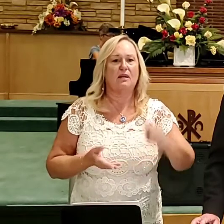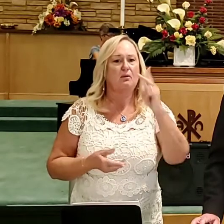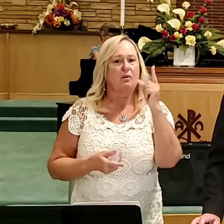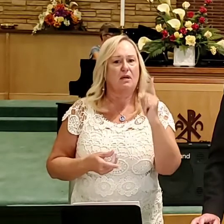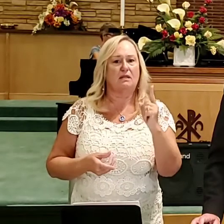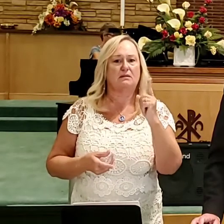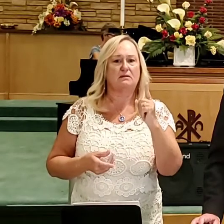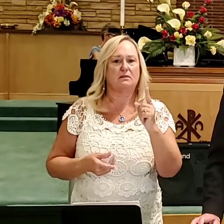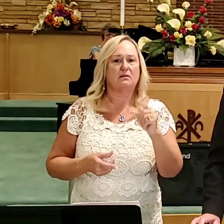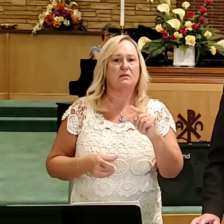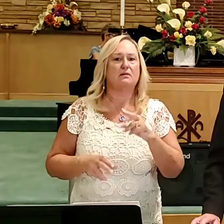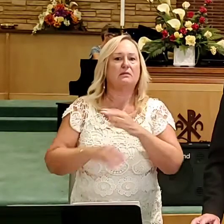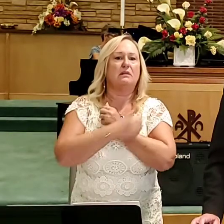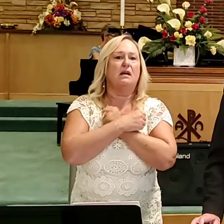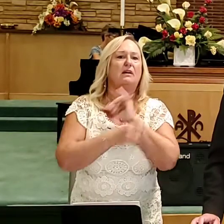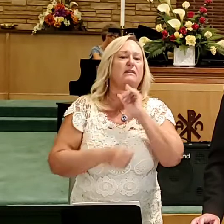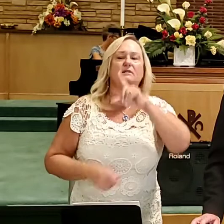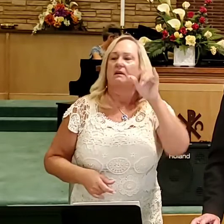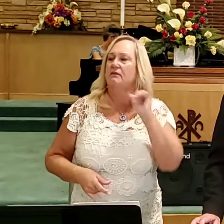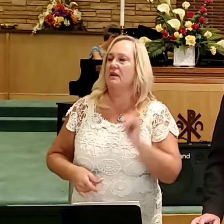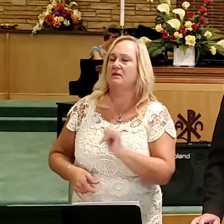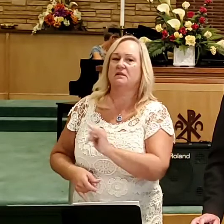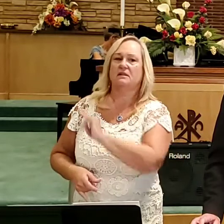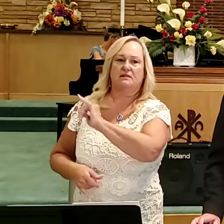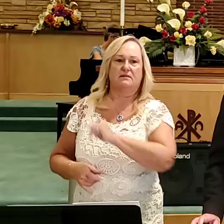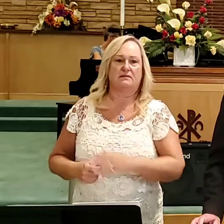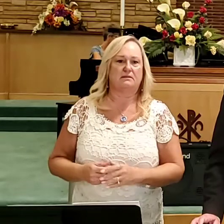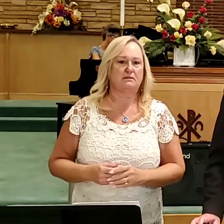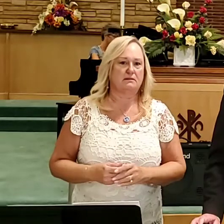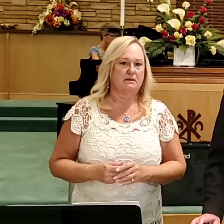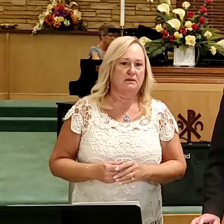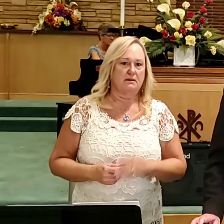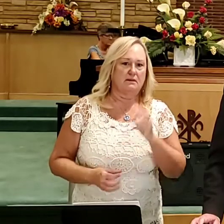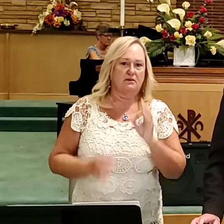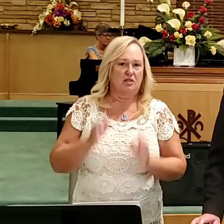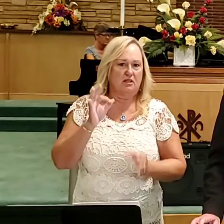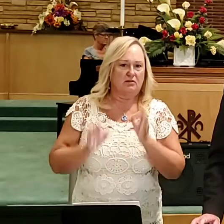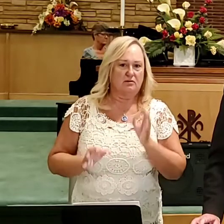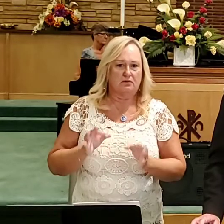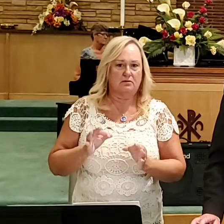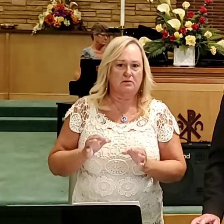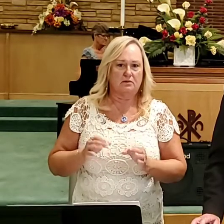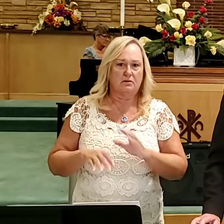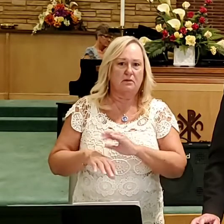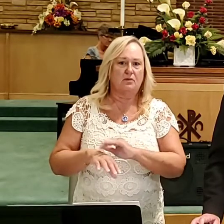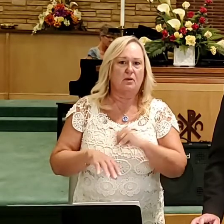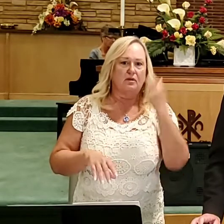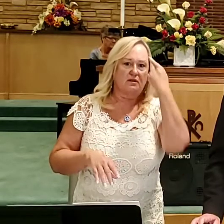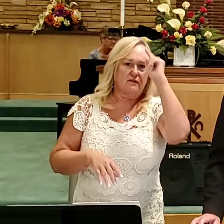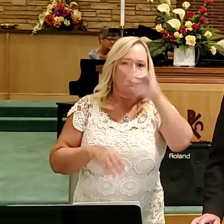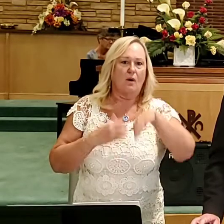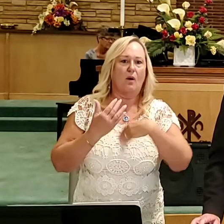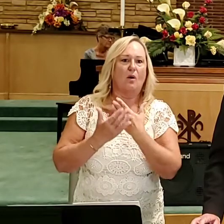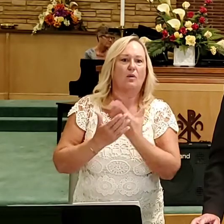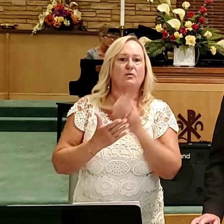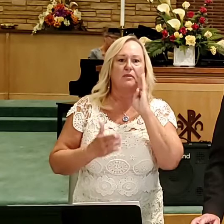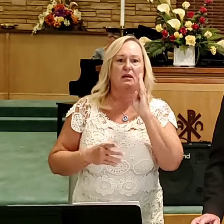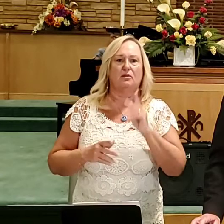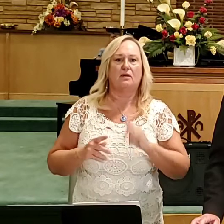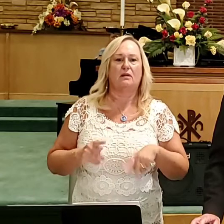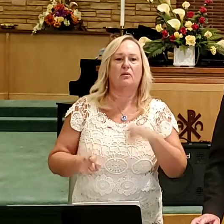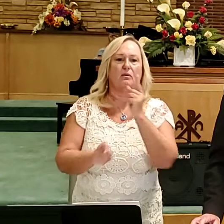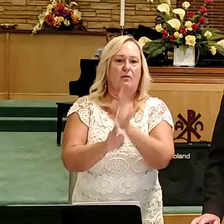Holy One, whose love is everlasting. Judge, who calls for all to